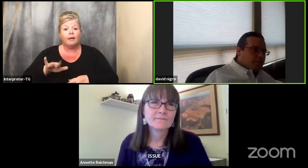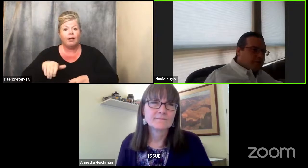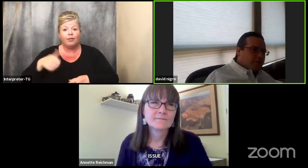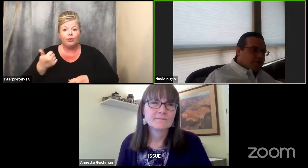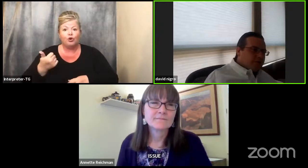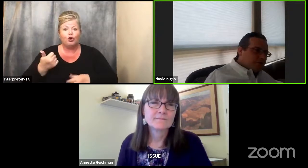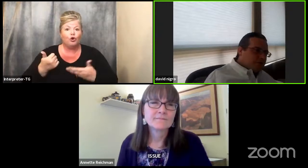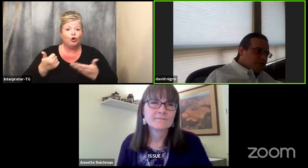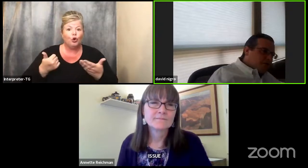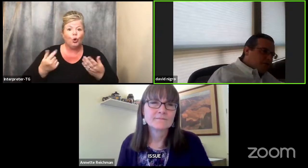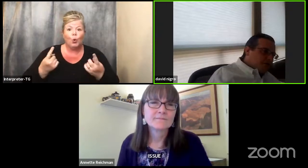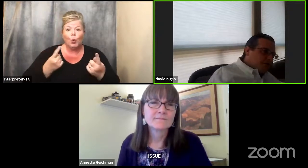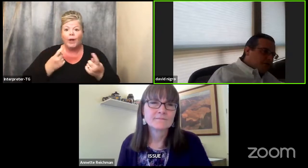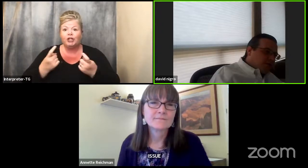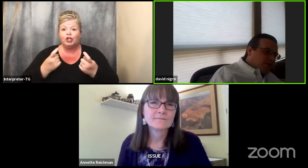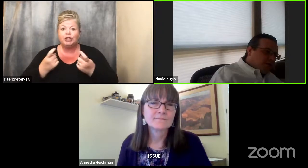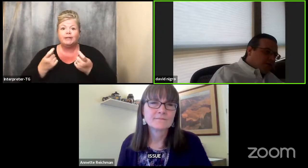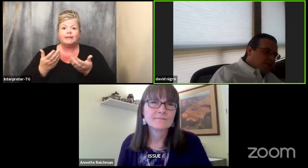questions